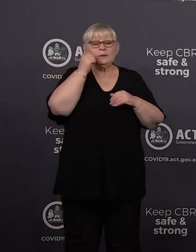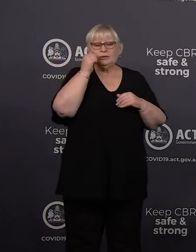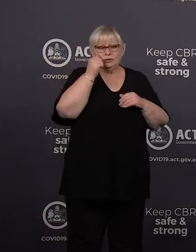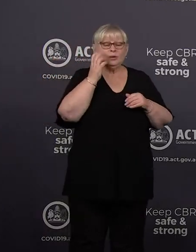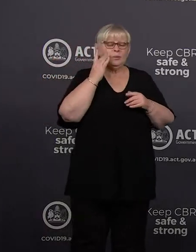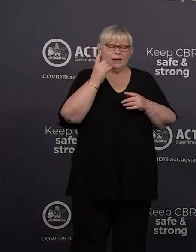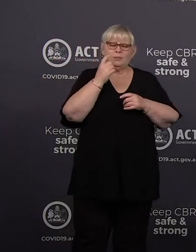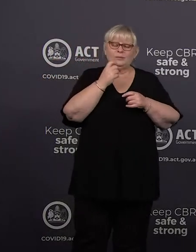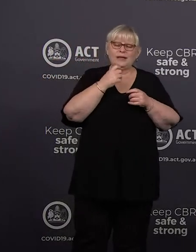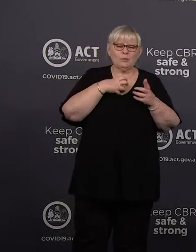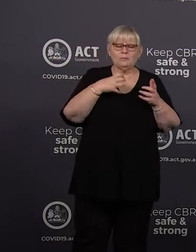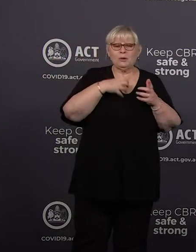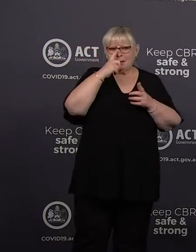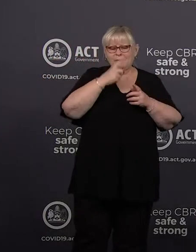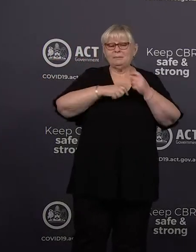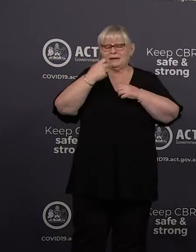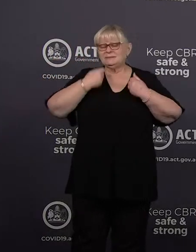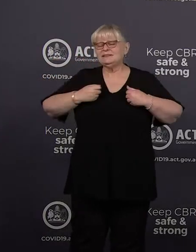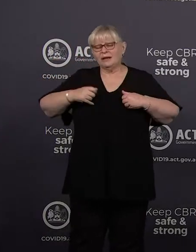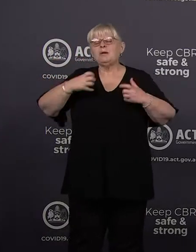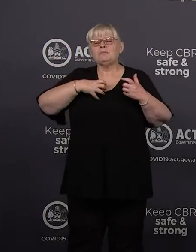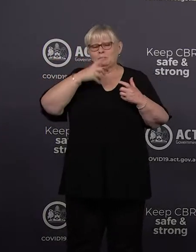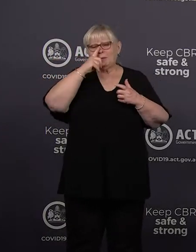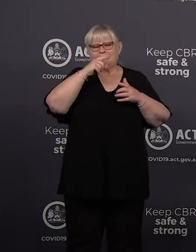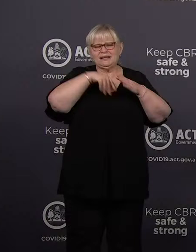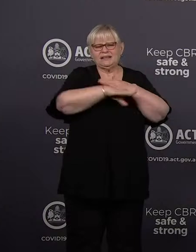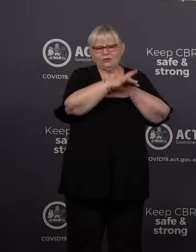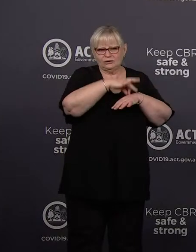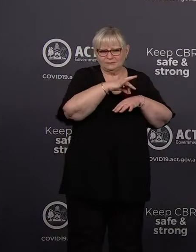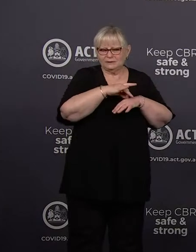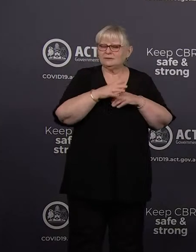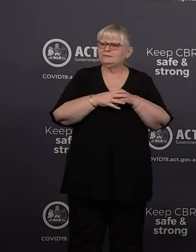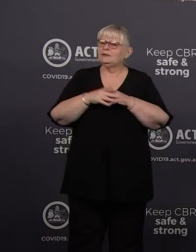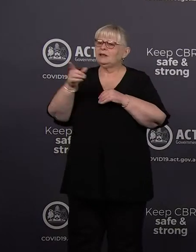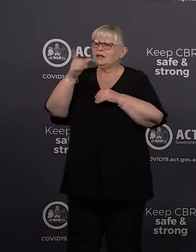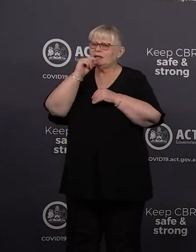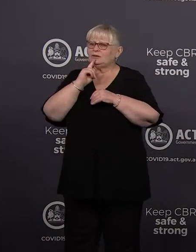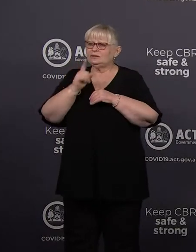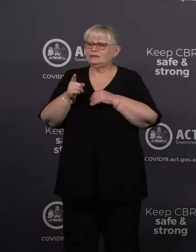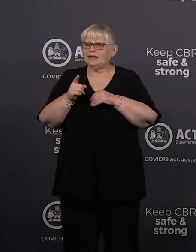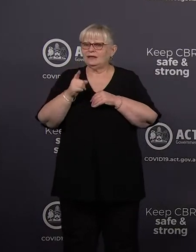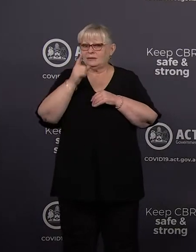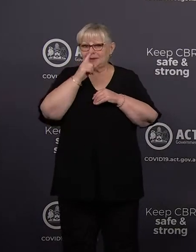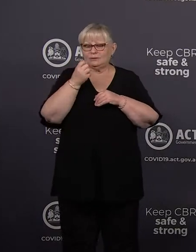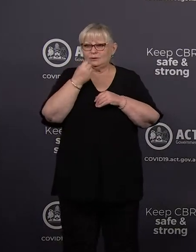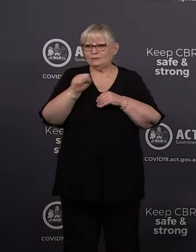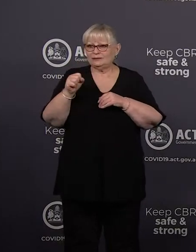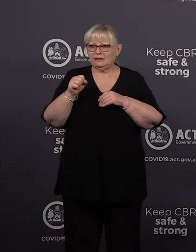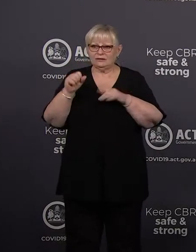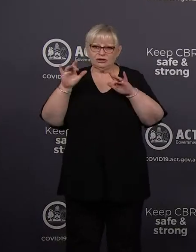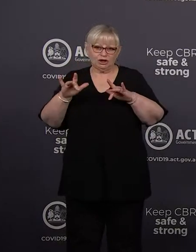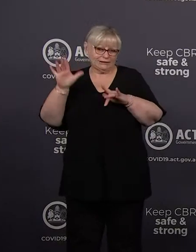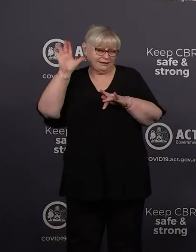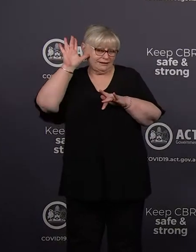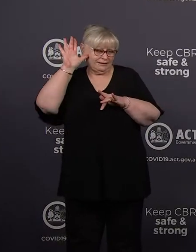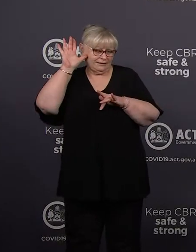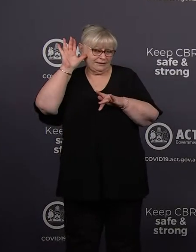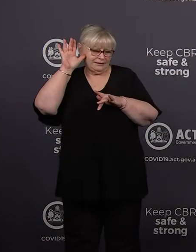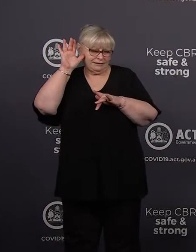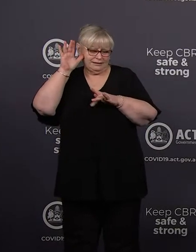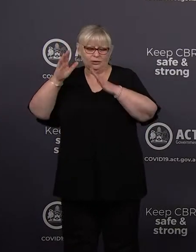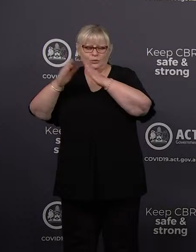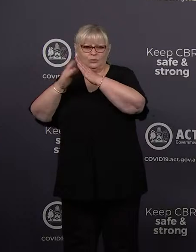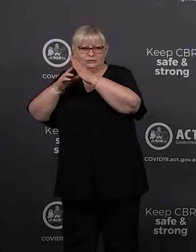kind of case numbers, we would see people in hospital. Are you able to say how many Canberrans are still waiting for a notification so that they are able to